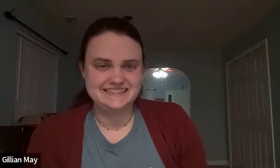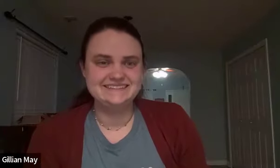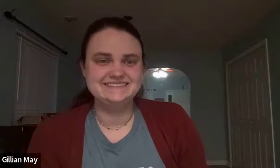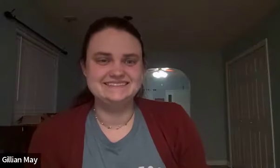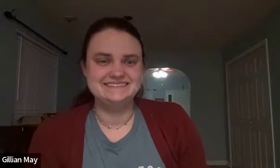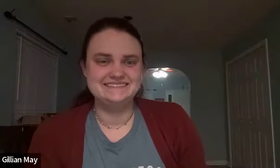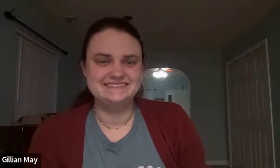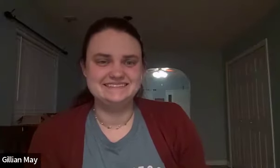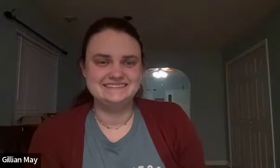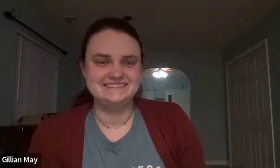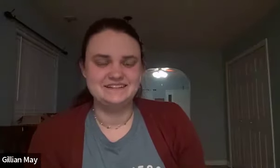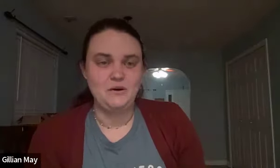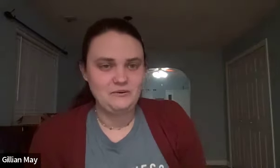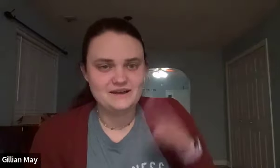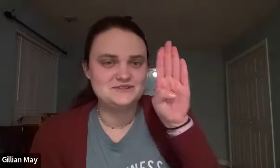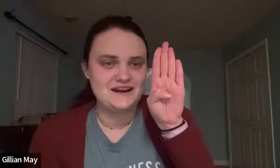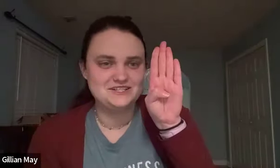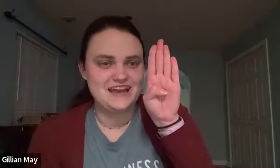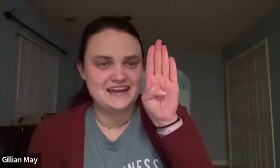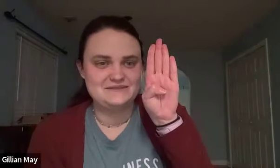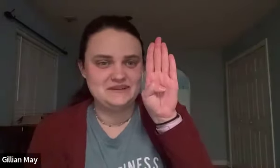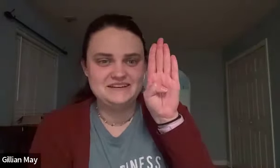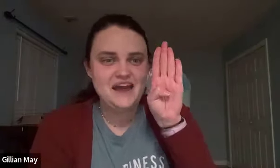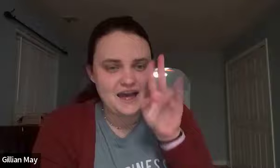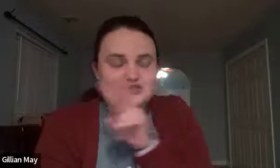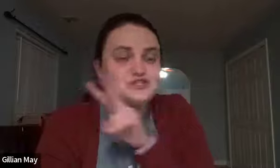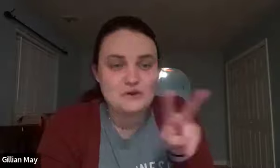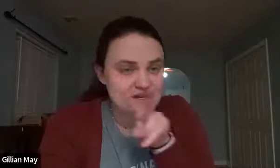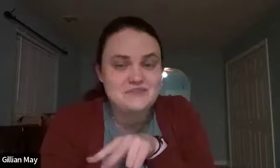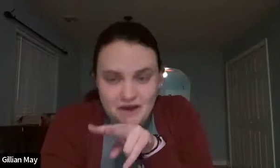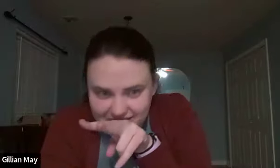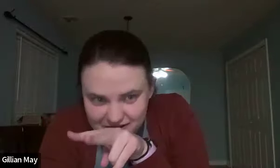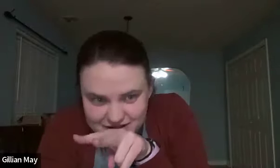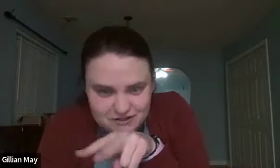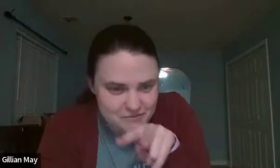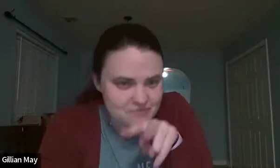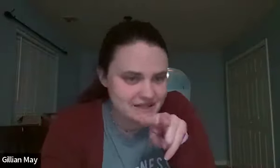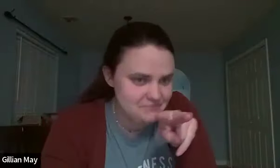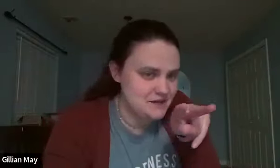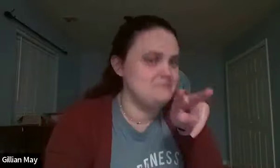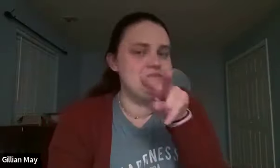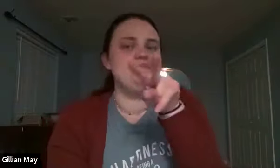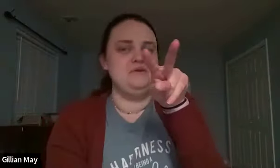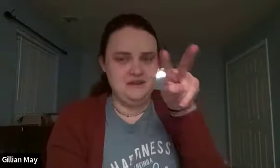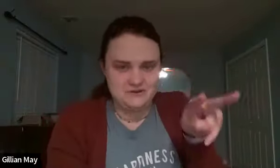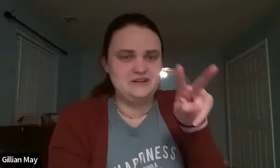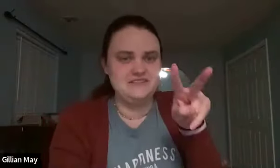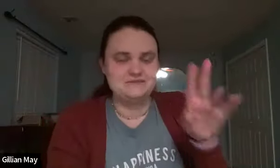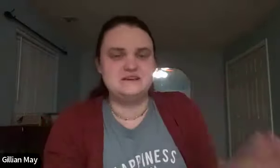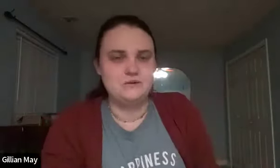C. Oh, I'm sorry. I should have added the B. There's so many of y'all. I literally started at the bottom. Yep, yep, yep, yep. Okay, we're good. And then I was like, oh,